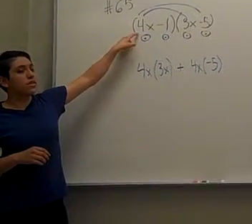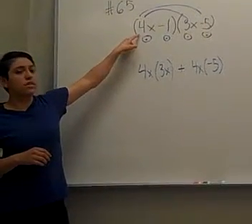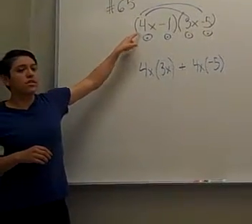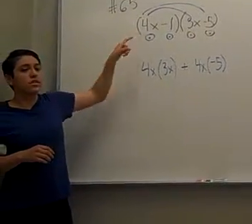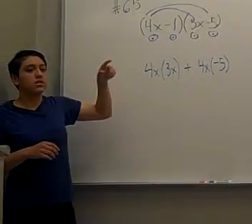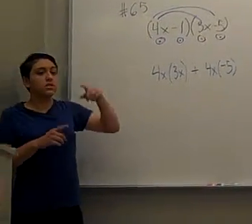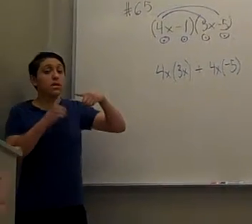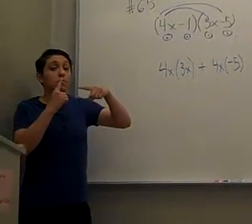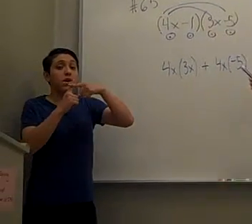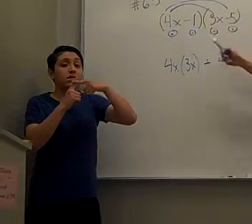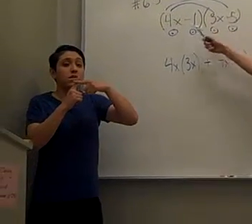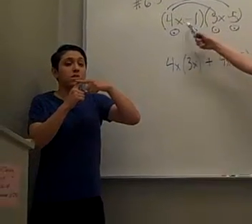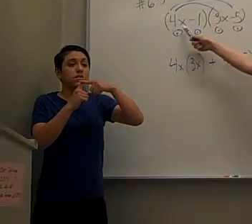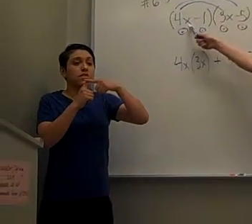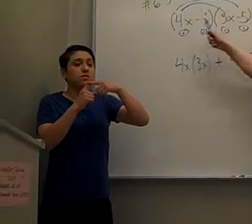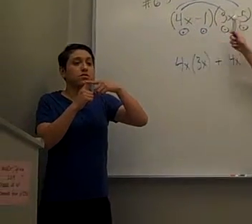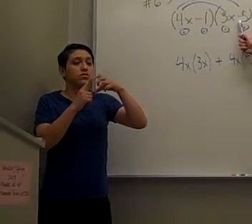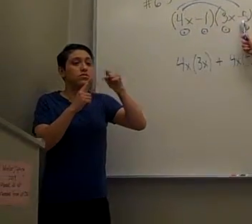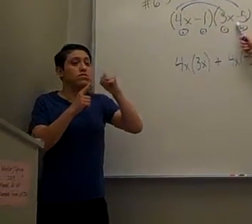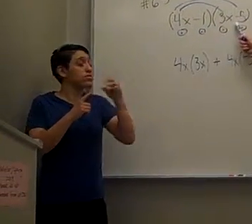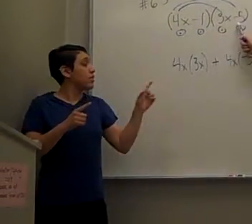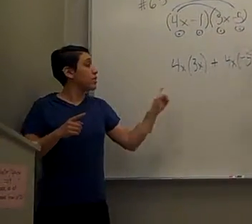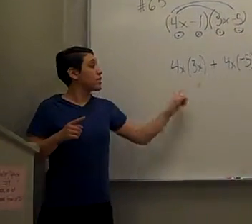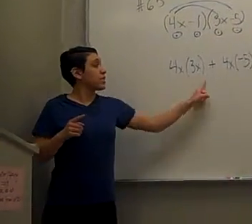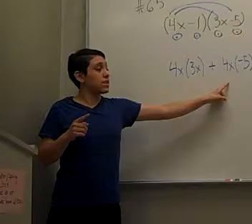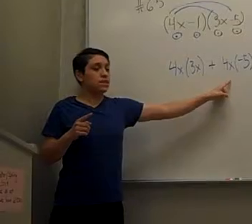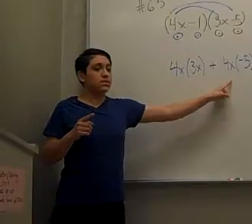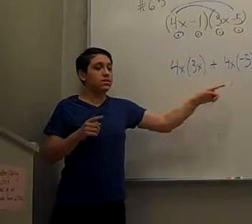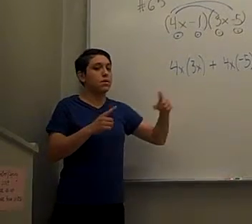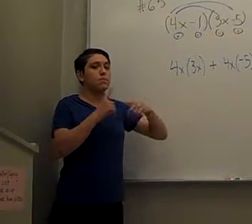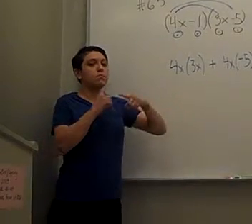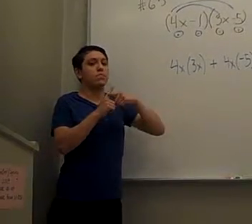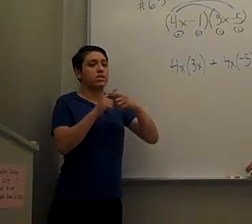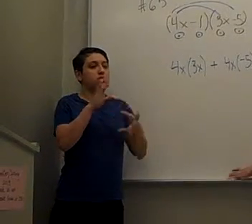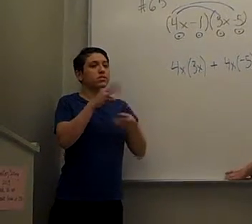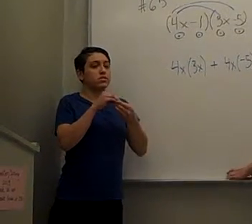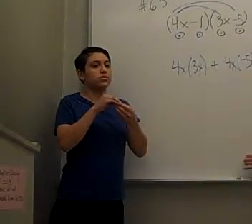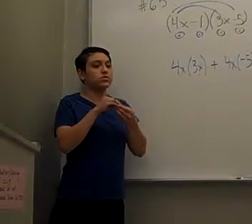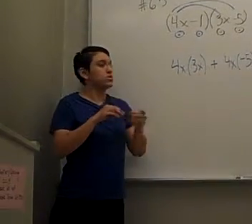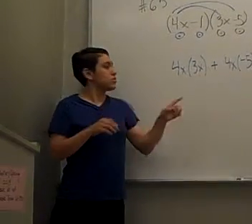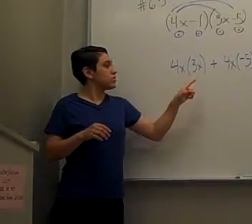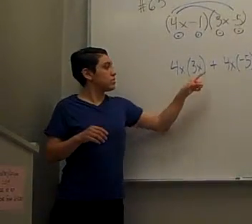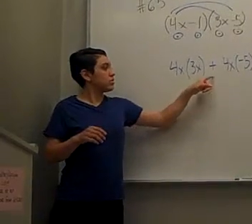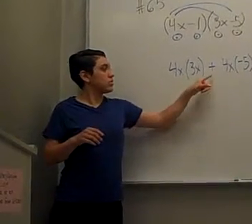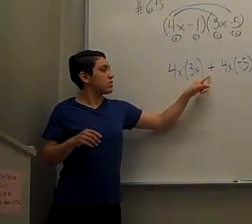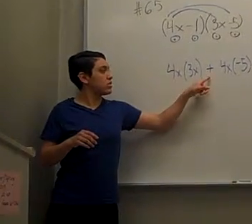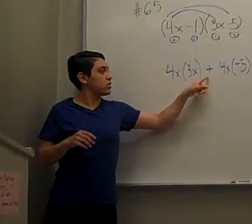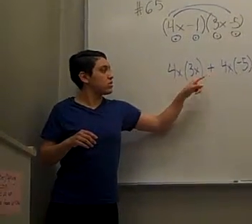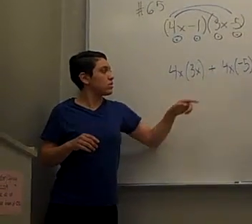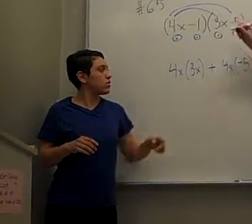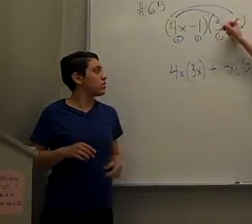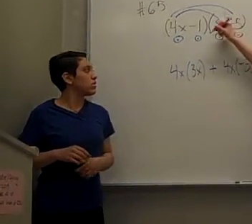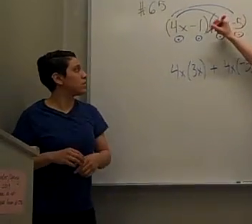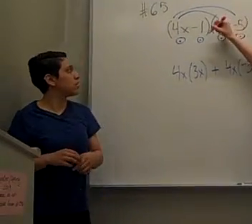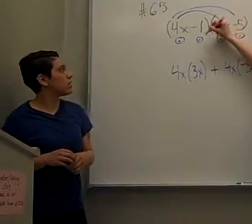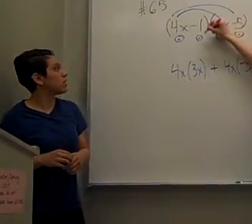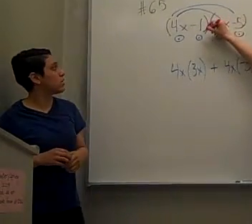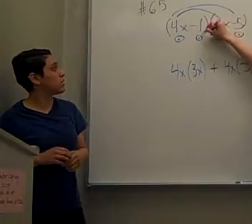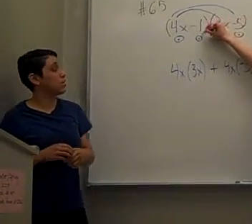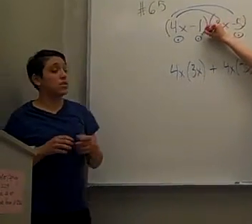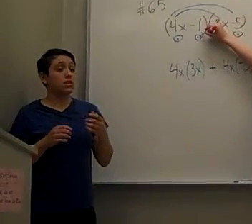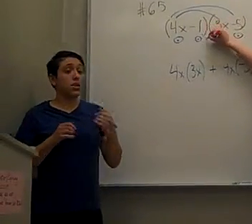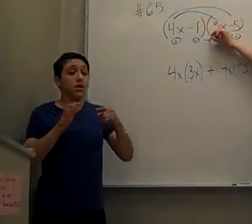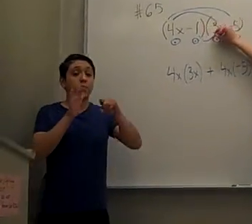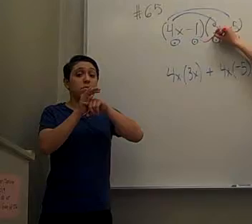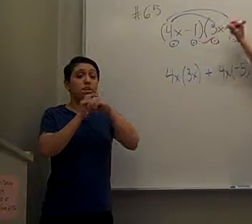Okay, so now the 4x has said hello to everyone in this car. Now we have the negative 1 is going to do the